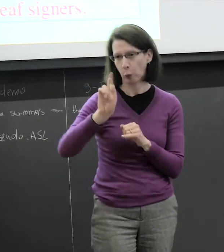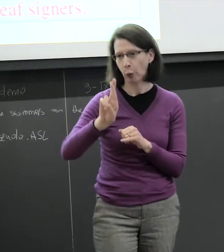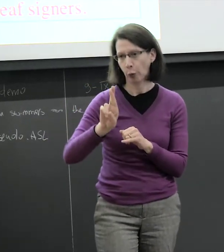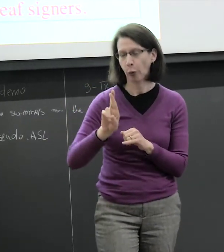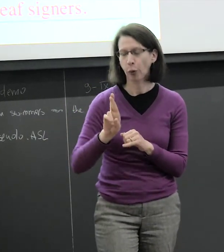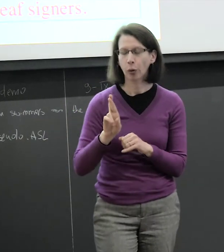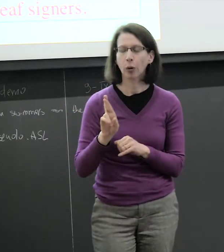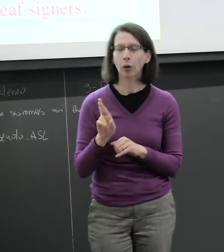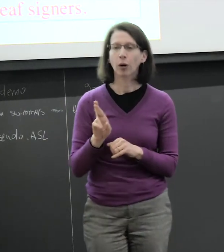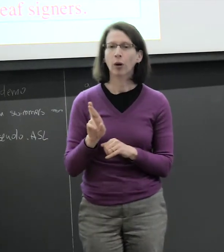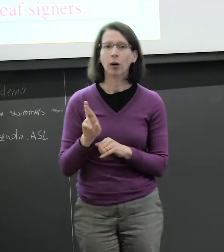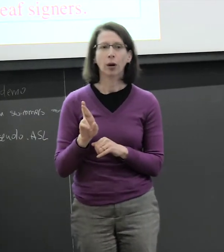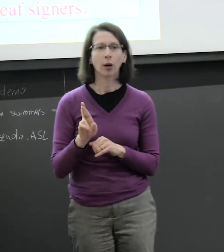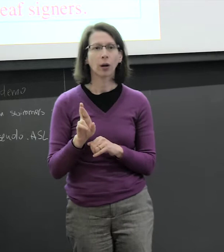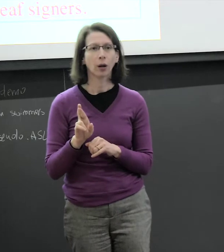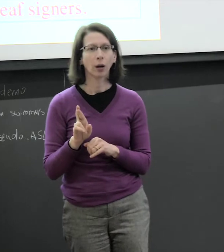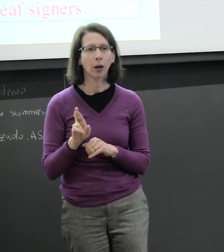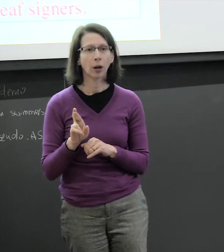Q-U-E-R.